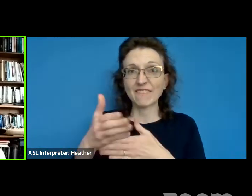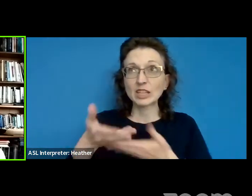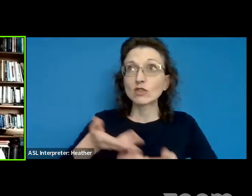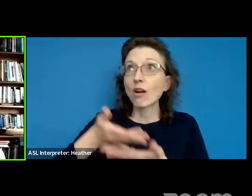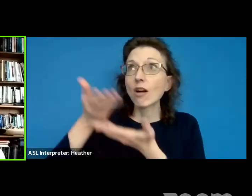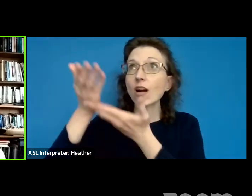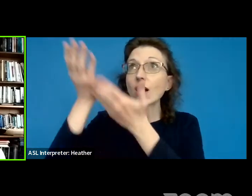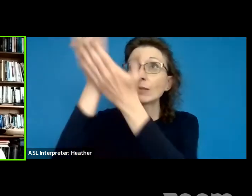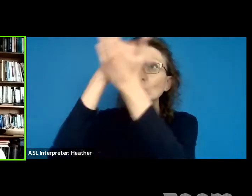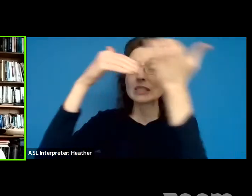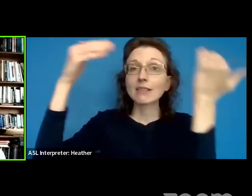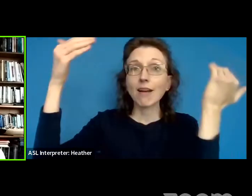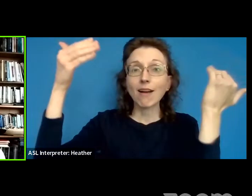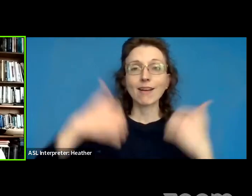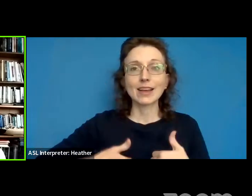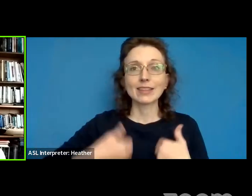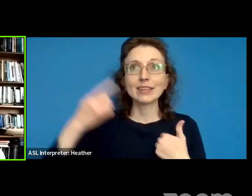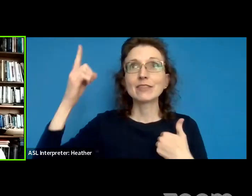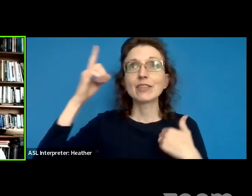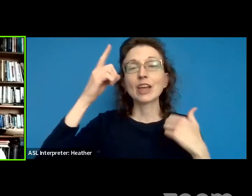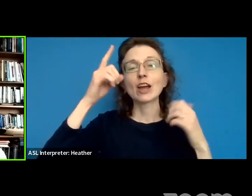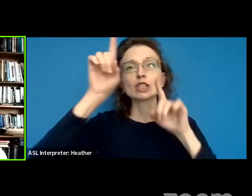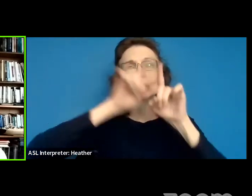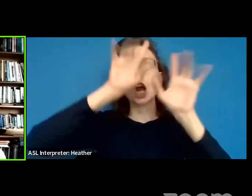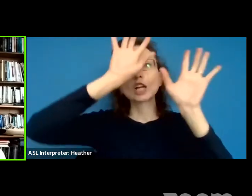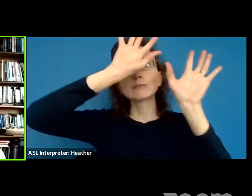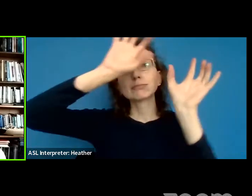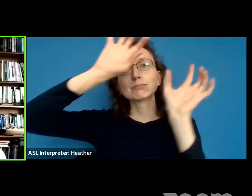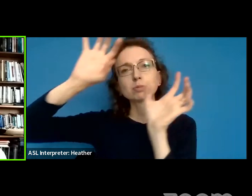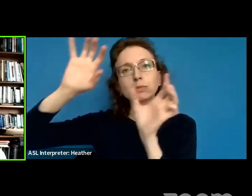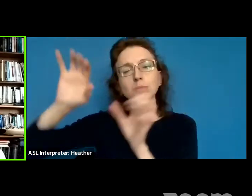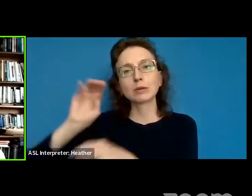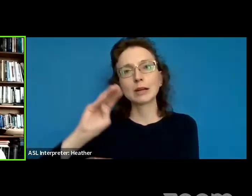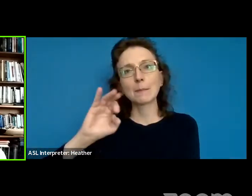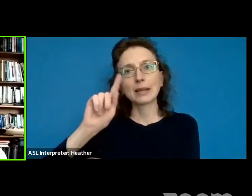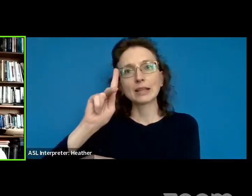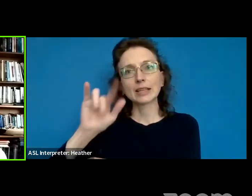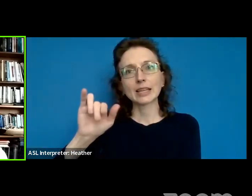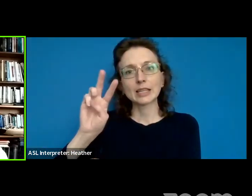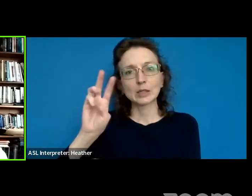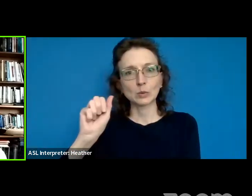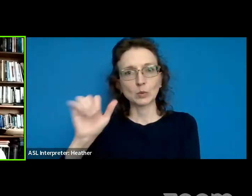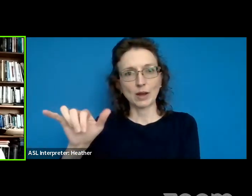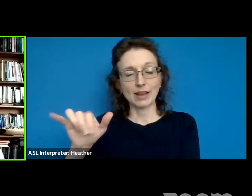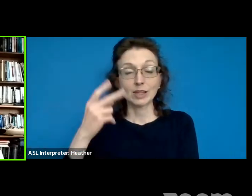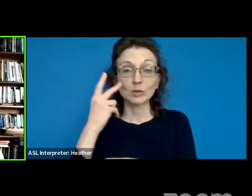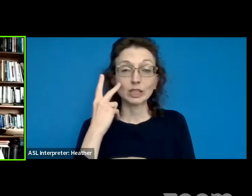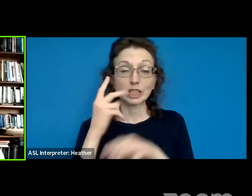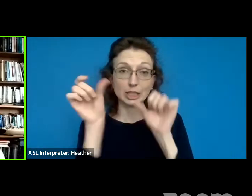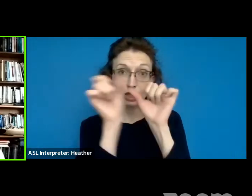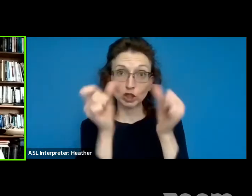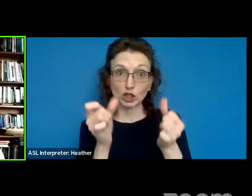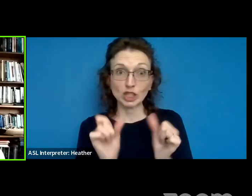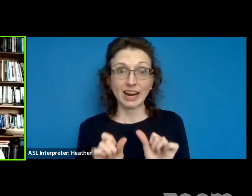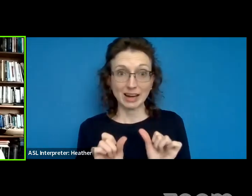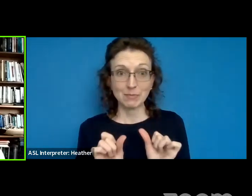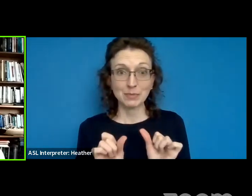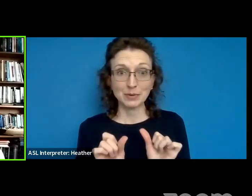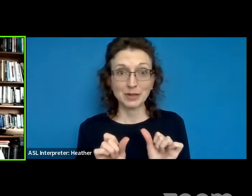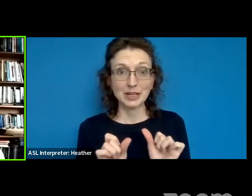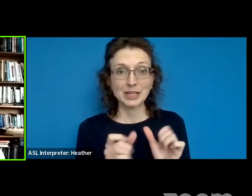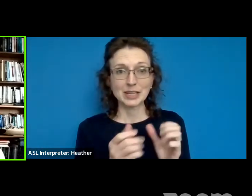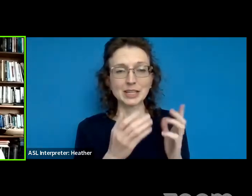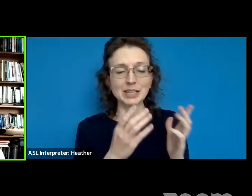it now lives up in the Milky Way. But you can see the shape here. First, the shape of the fish is then put into a sort